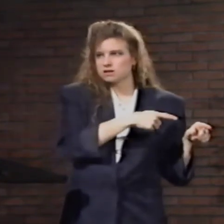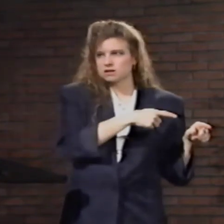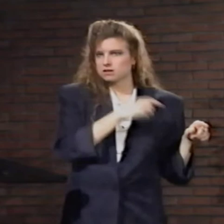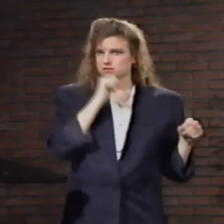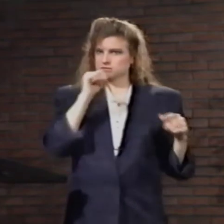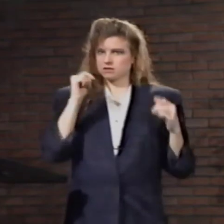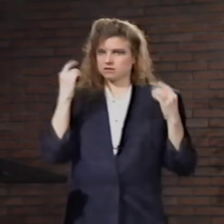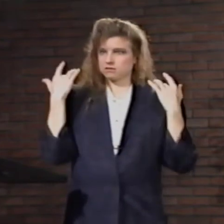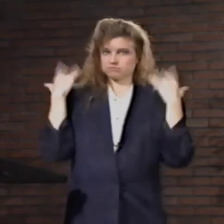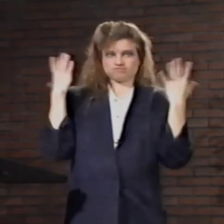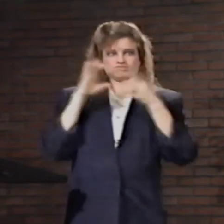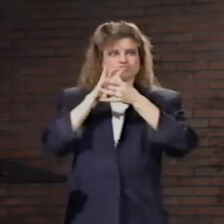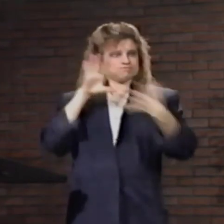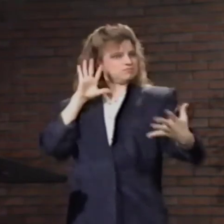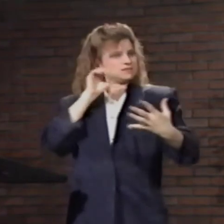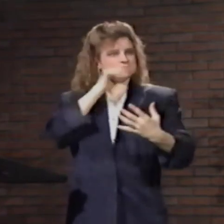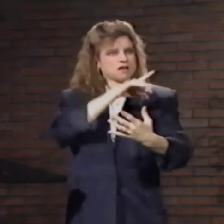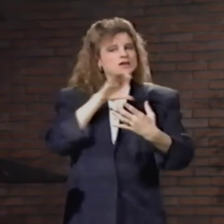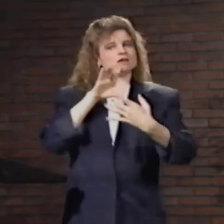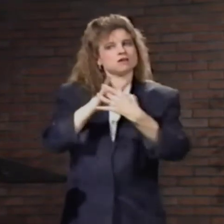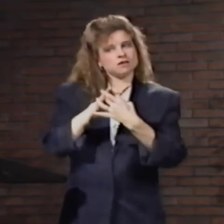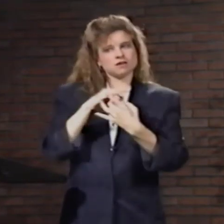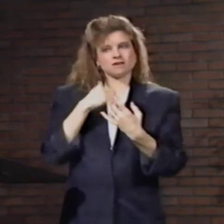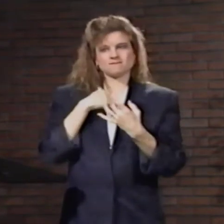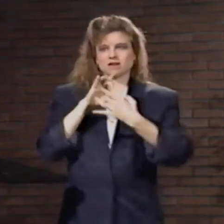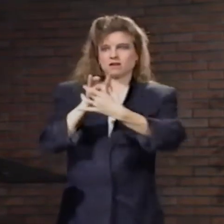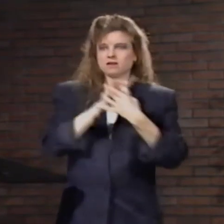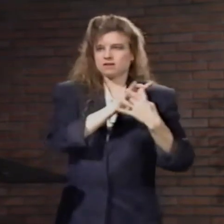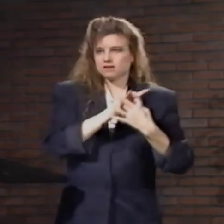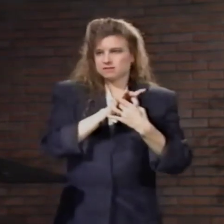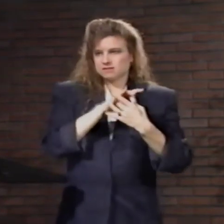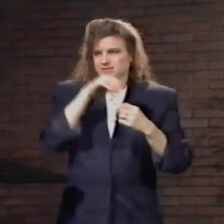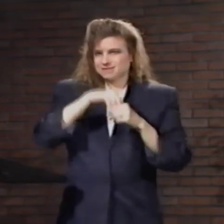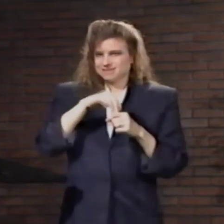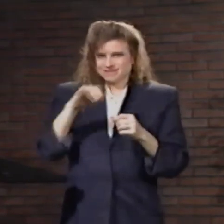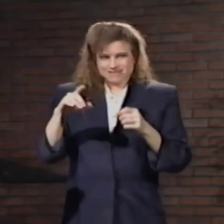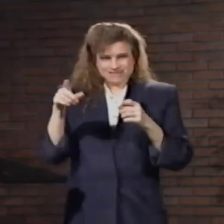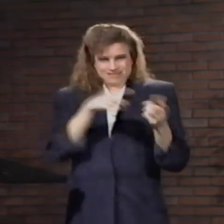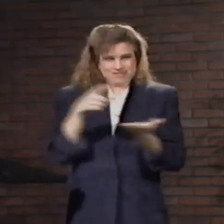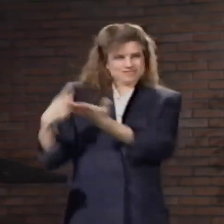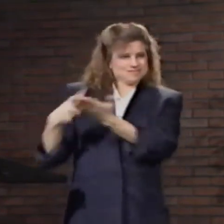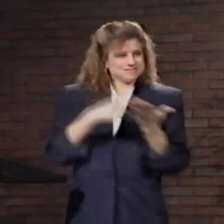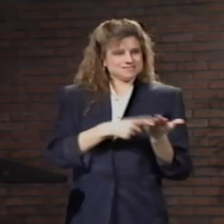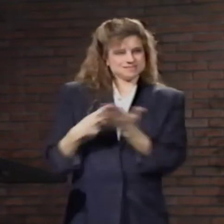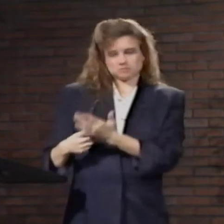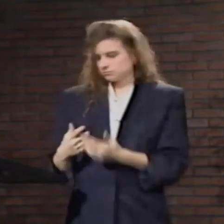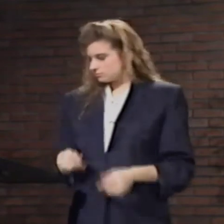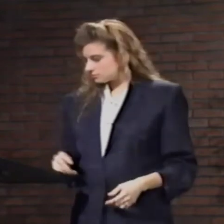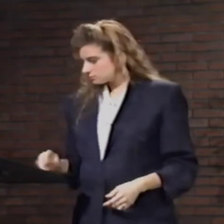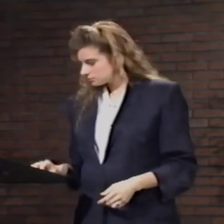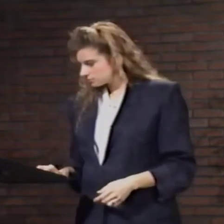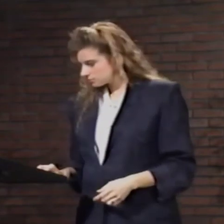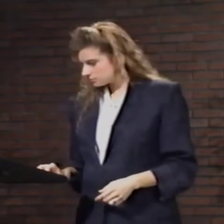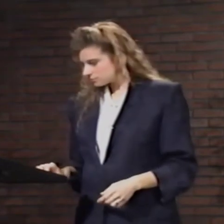to be impartial. Their children cannot disconnect from that situation. They're too deeply involved in what's going on.